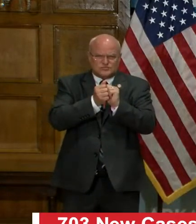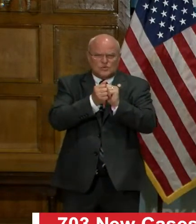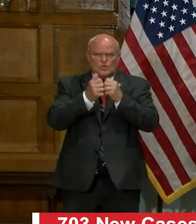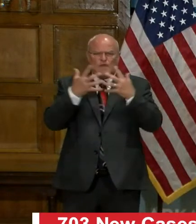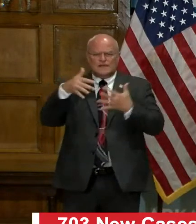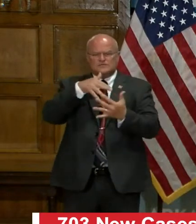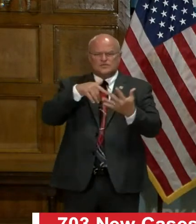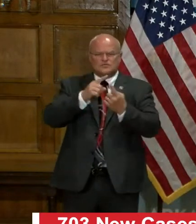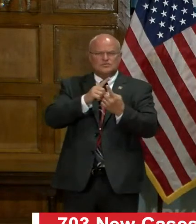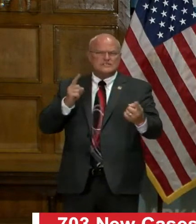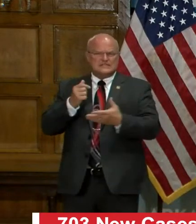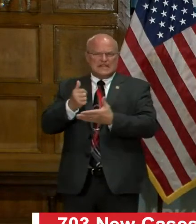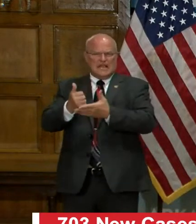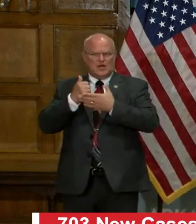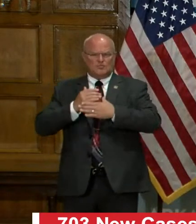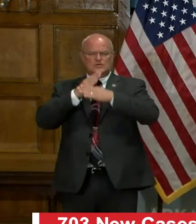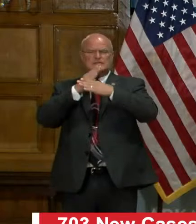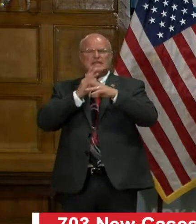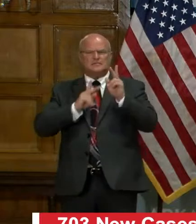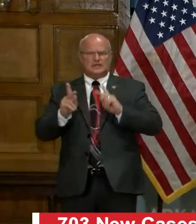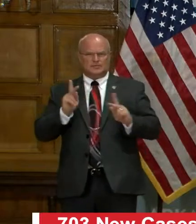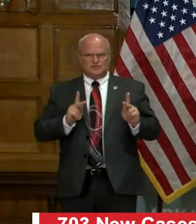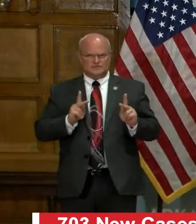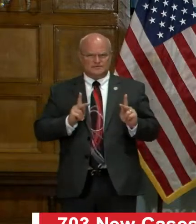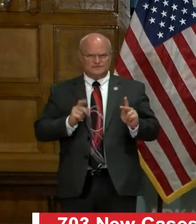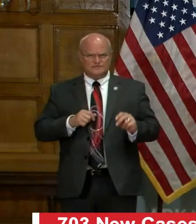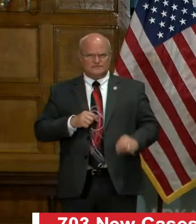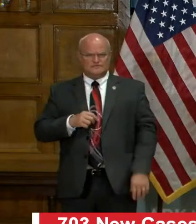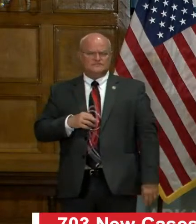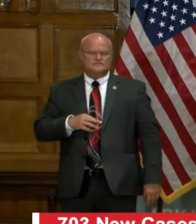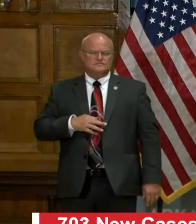social distancing helps protect Arkansans.